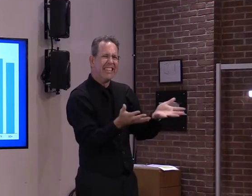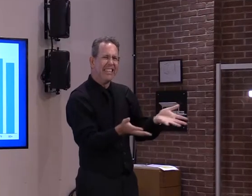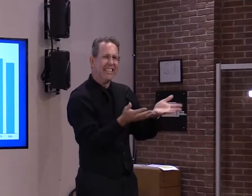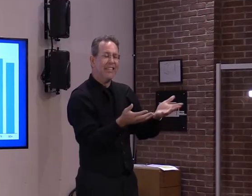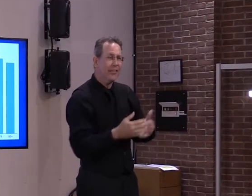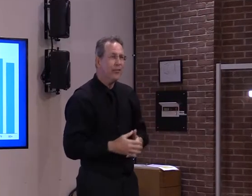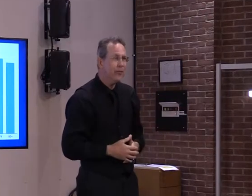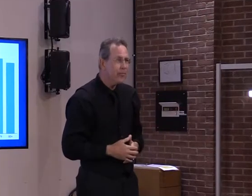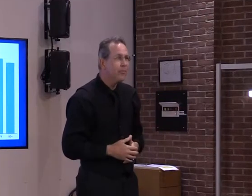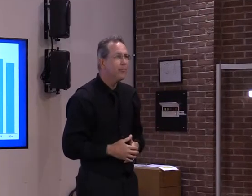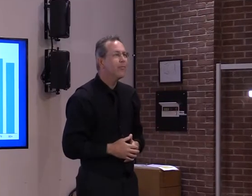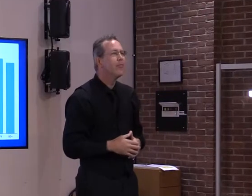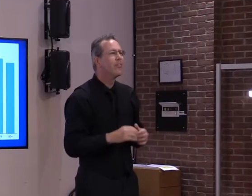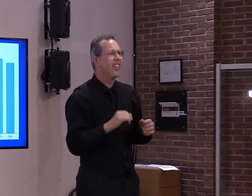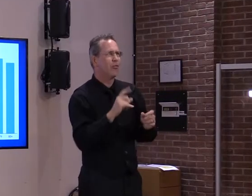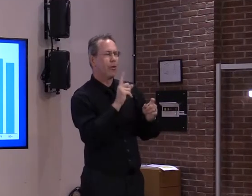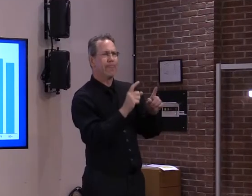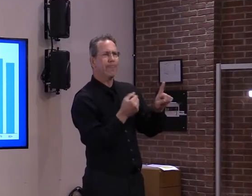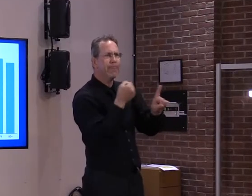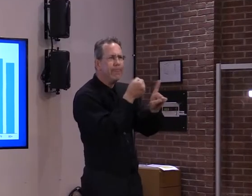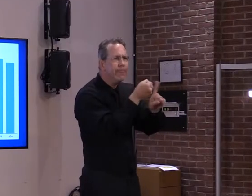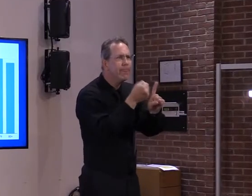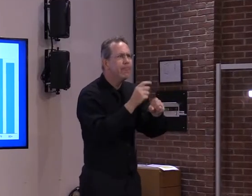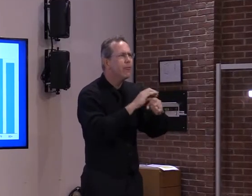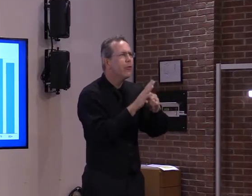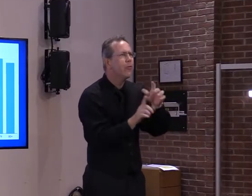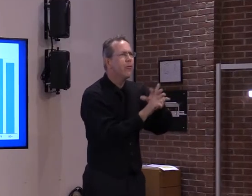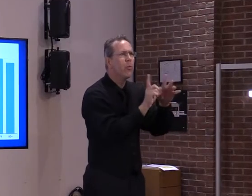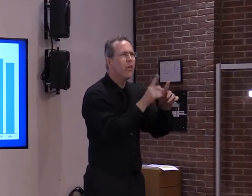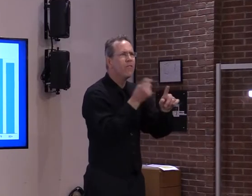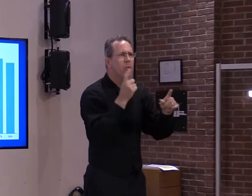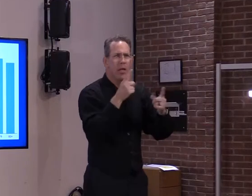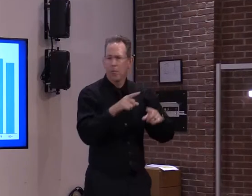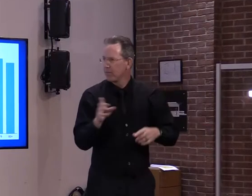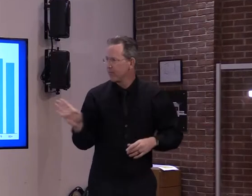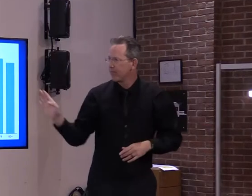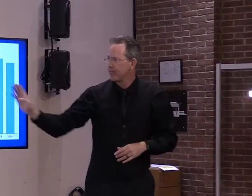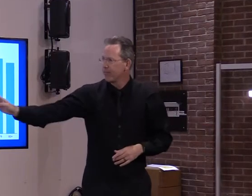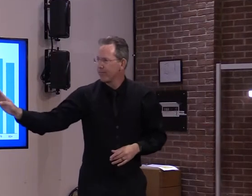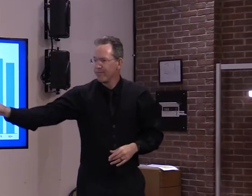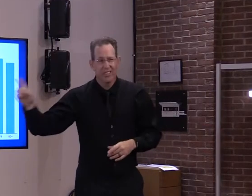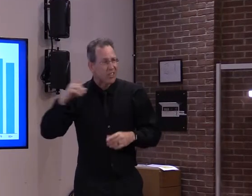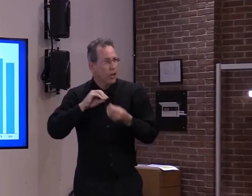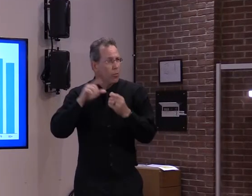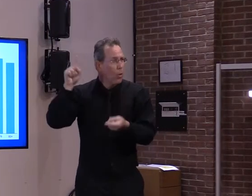that unvaccinated population. But their hospitalizations and deaths remain very